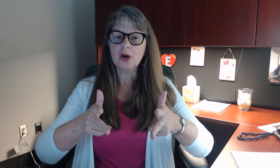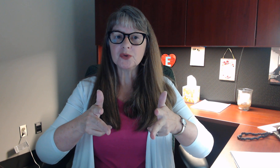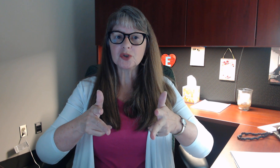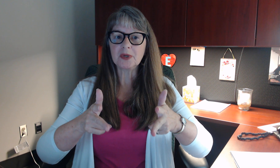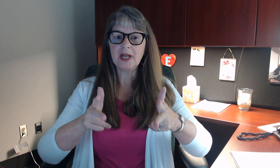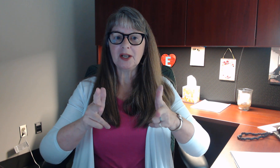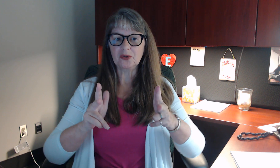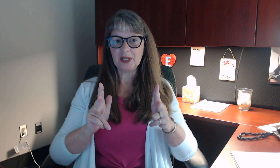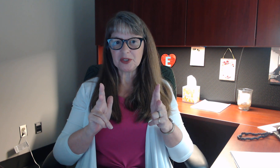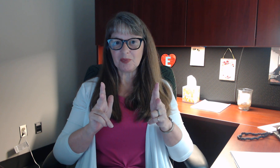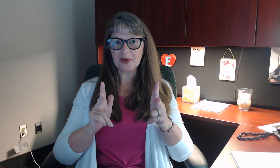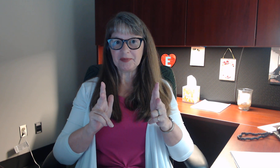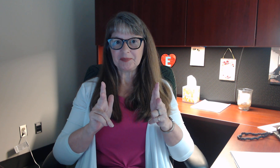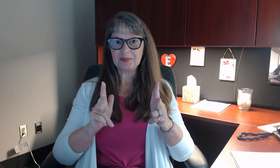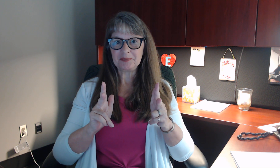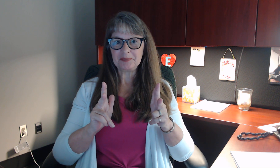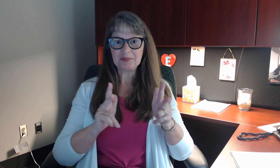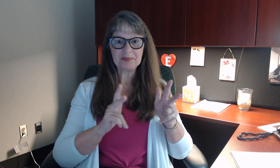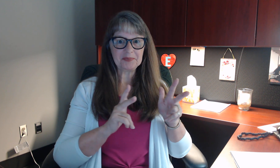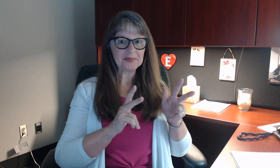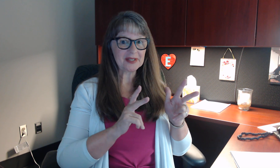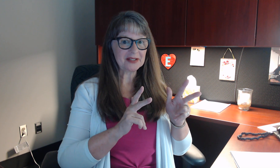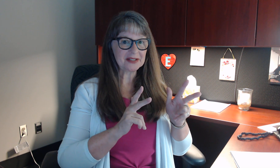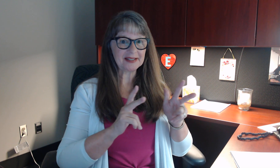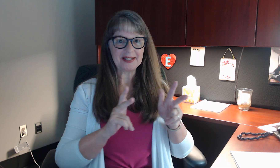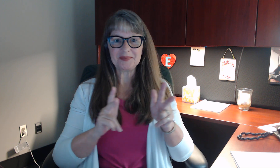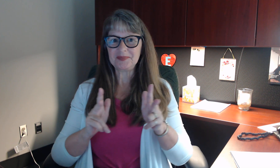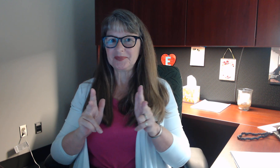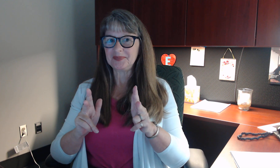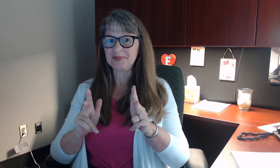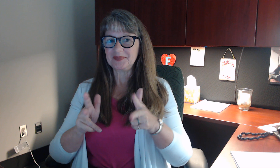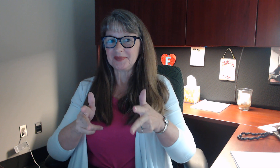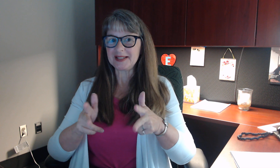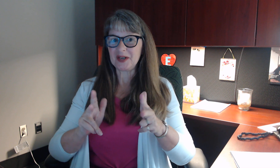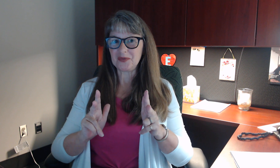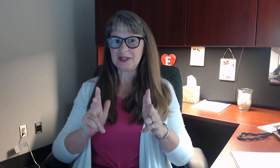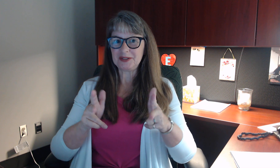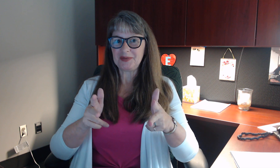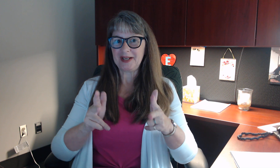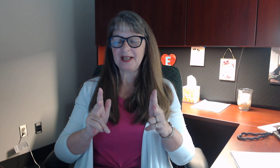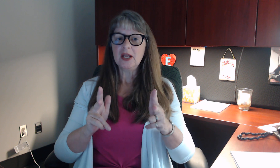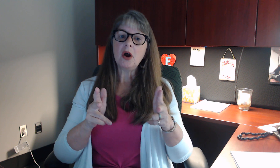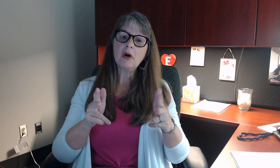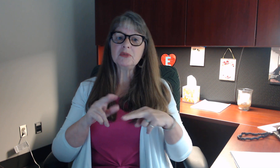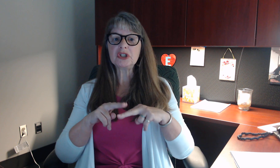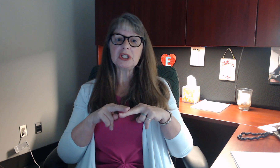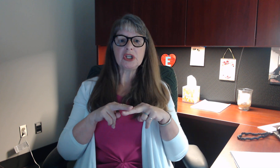just recline in your lazy boy. See, just like that. That's kind of fun too, right? Oh, I'm just sitting here